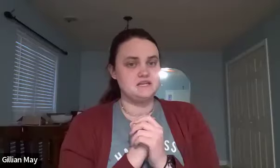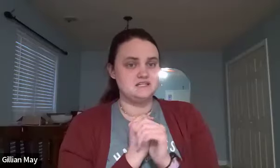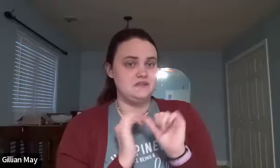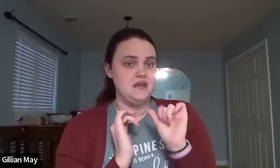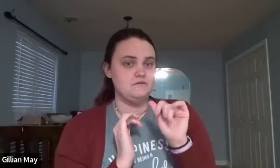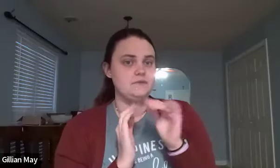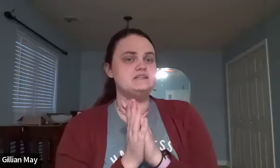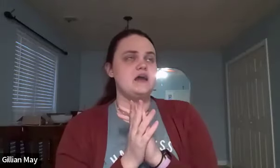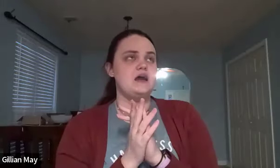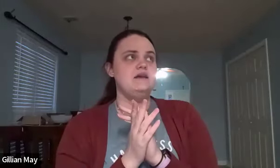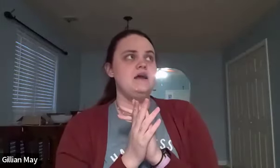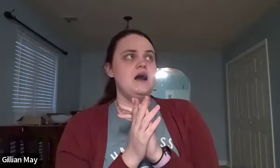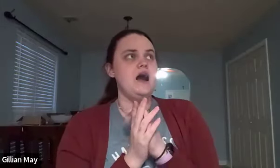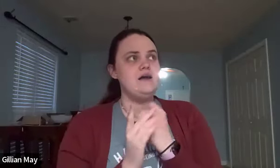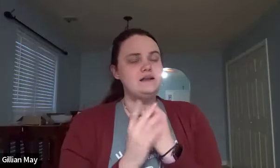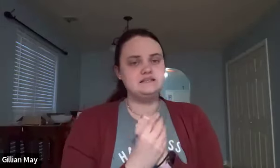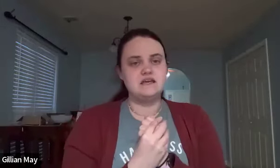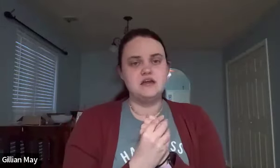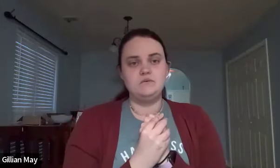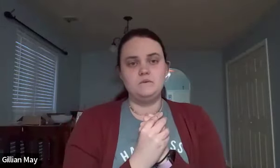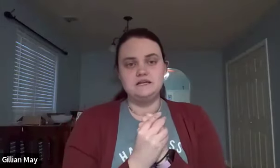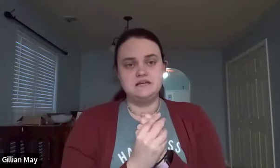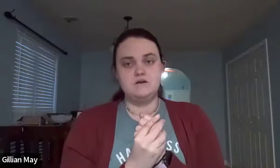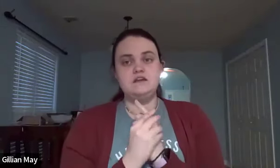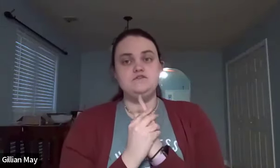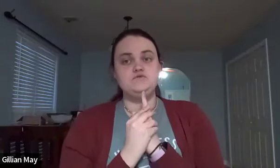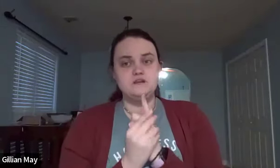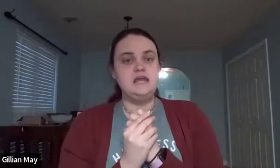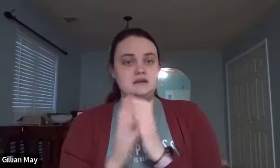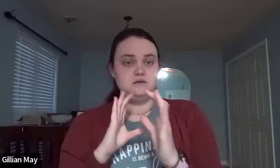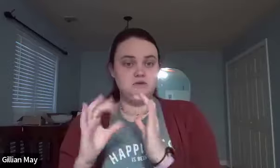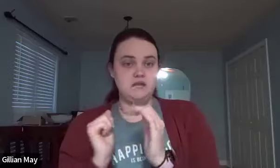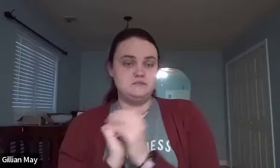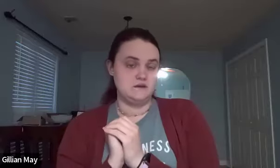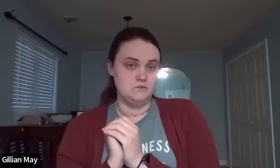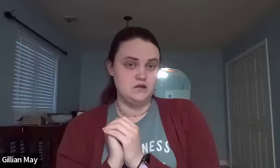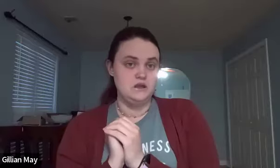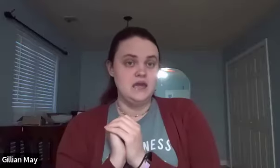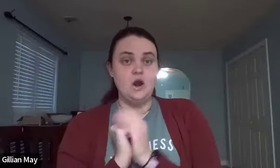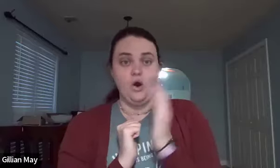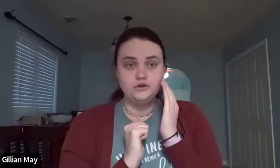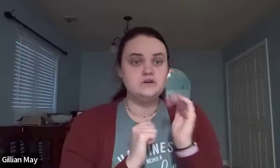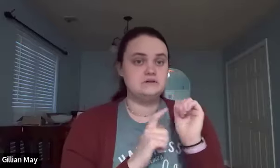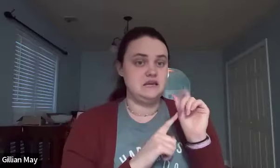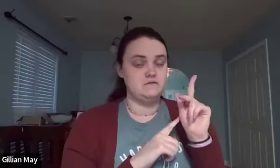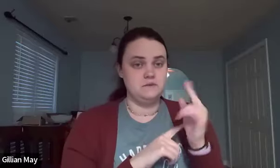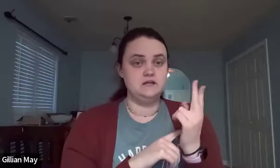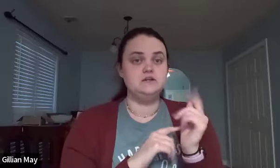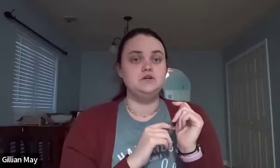emphasizing with the alphabet is that I like to say that when in doubt, if you really had to communicate with someone and all you know is the alphabet,